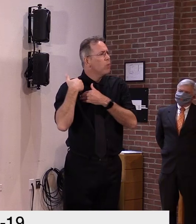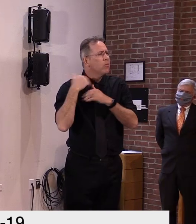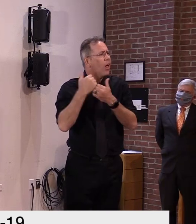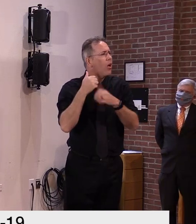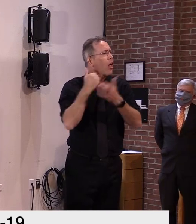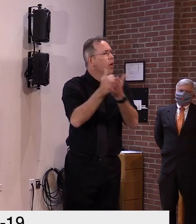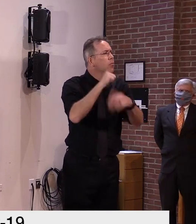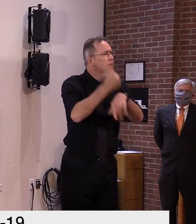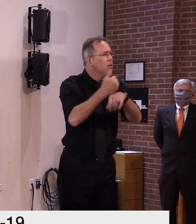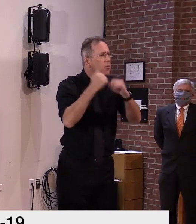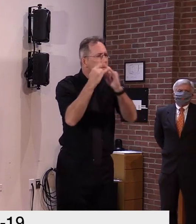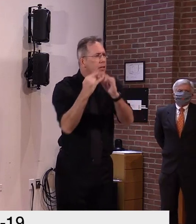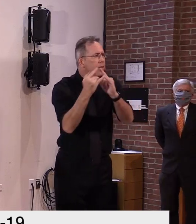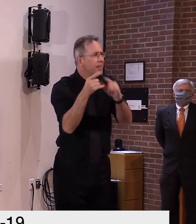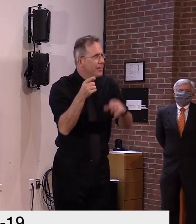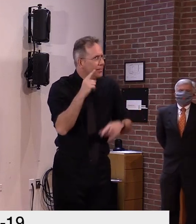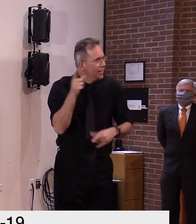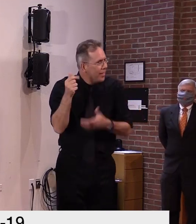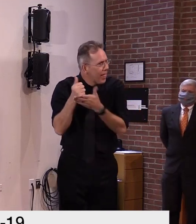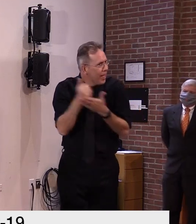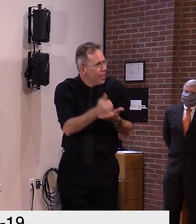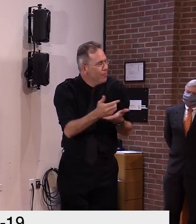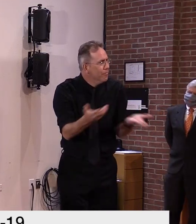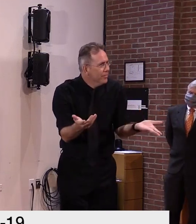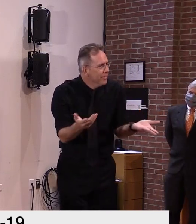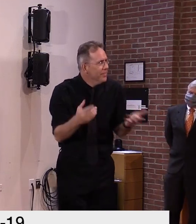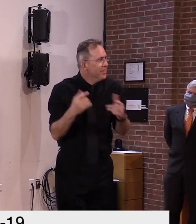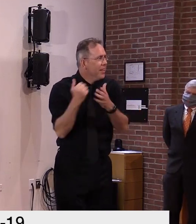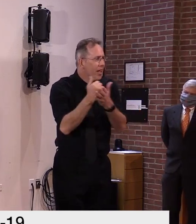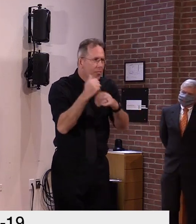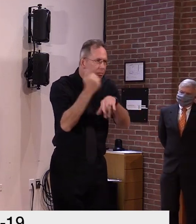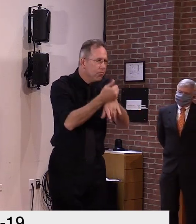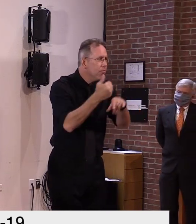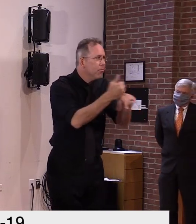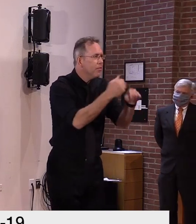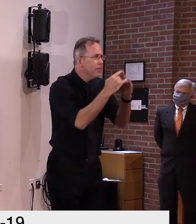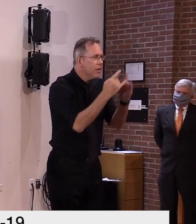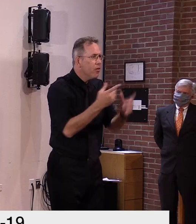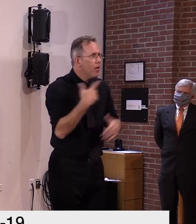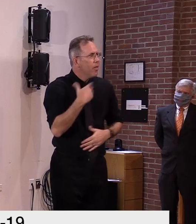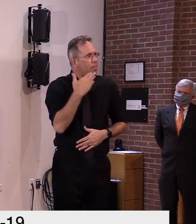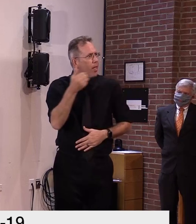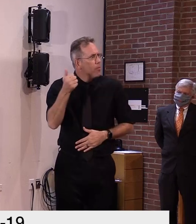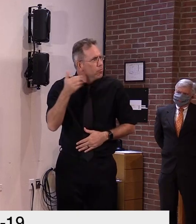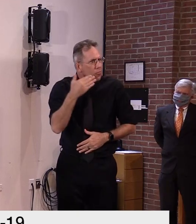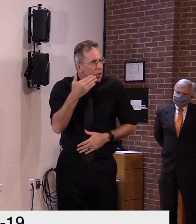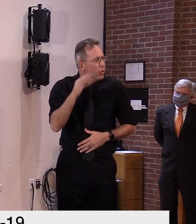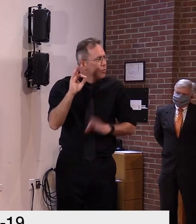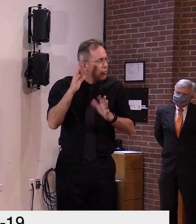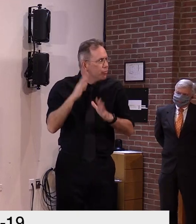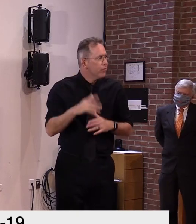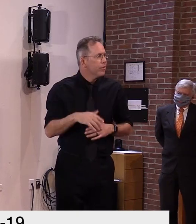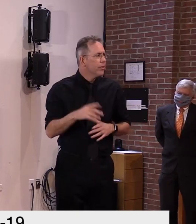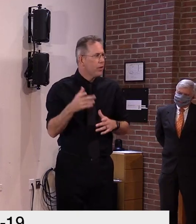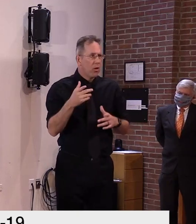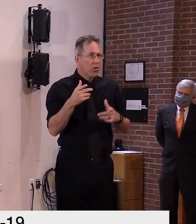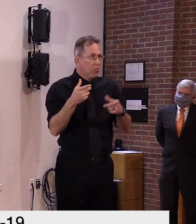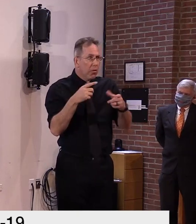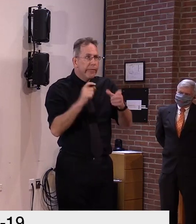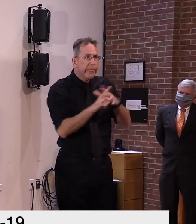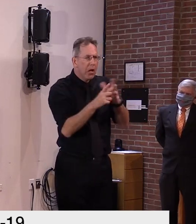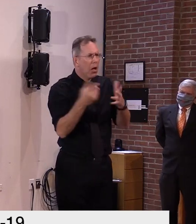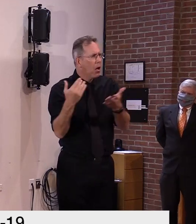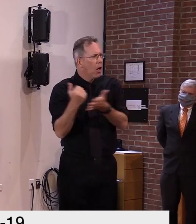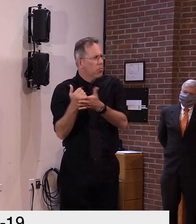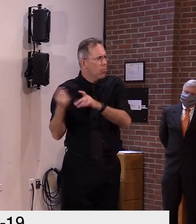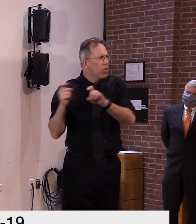seriously. And if anything, they went above and beyond in terms of testing their members once they knew about the